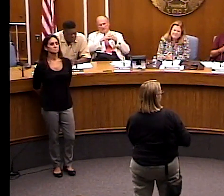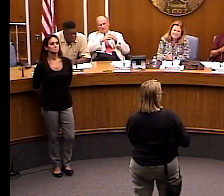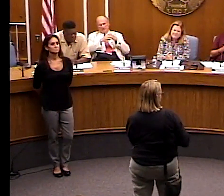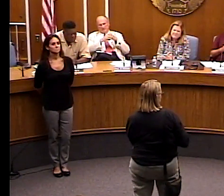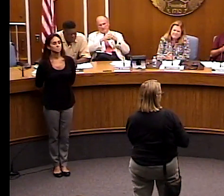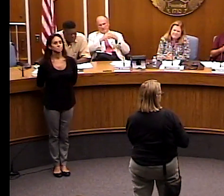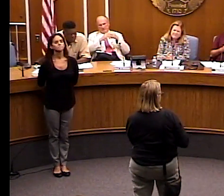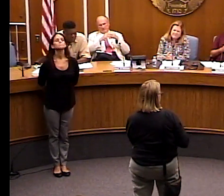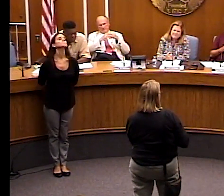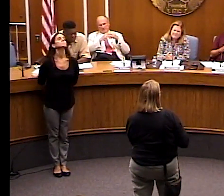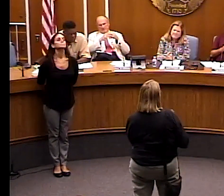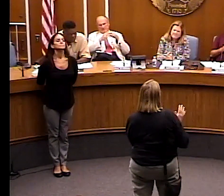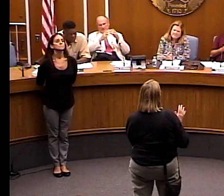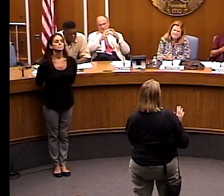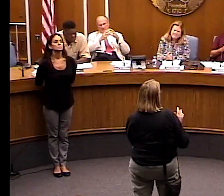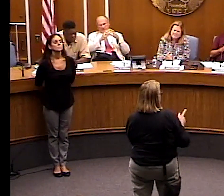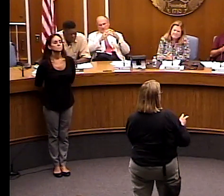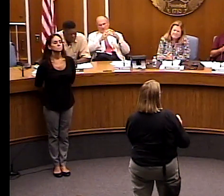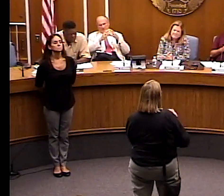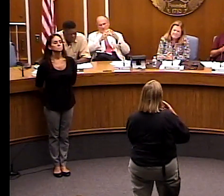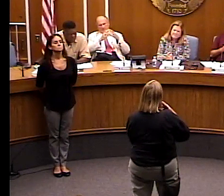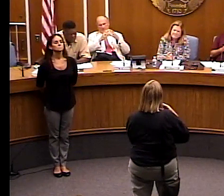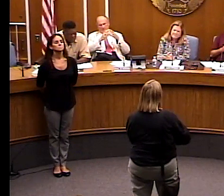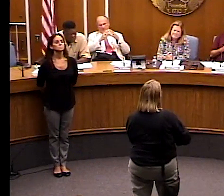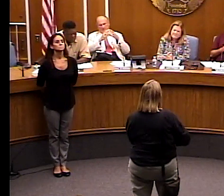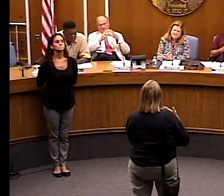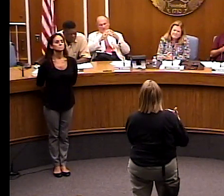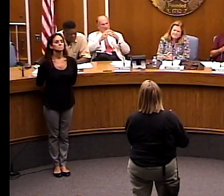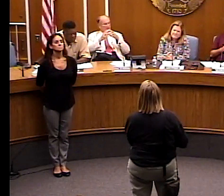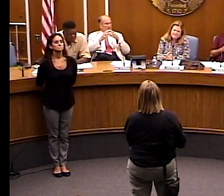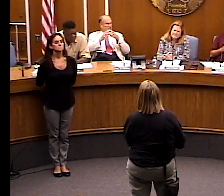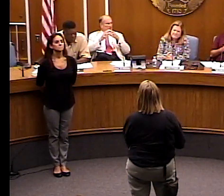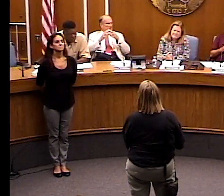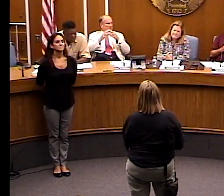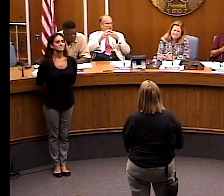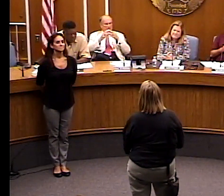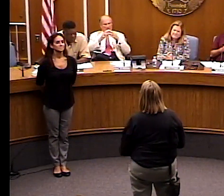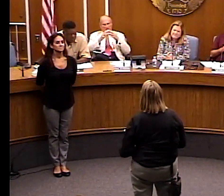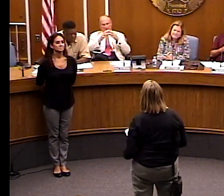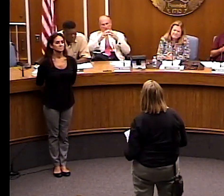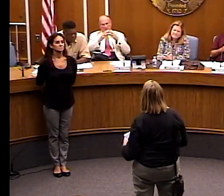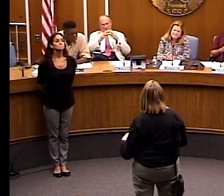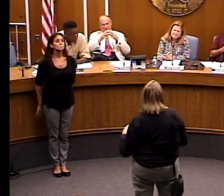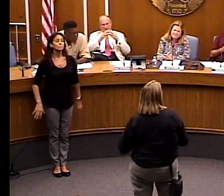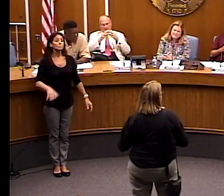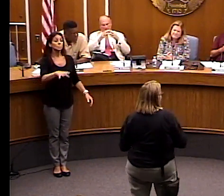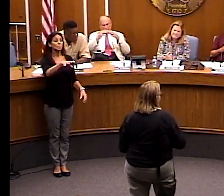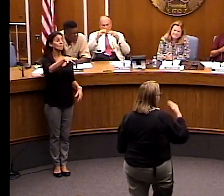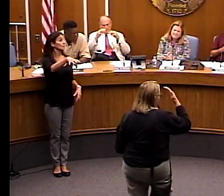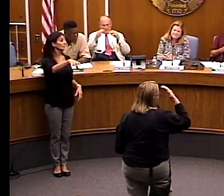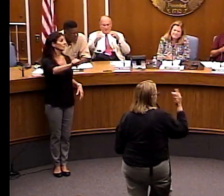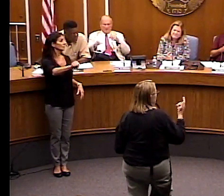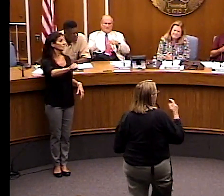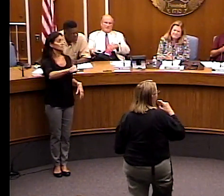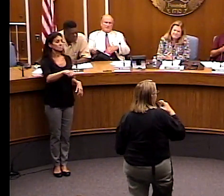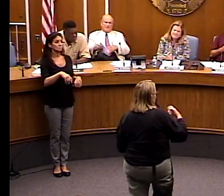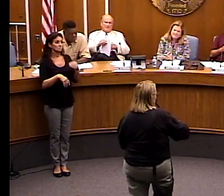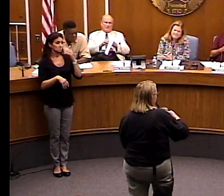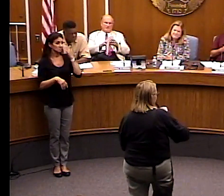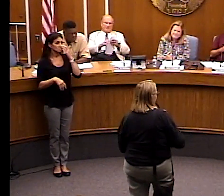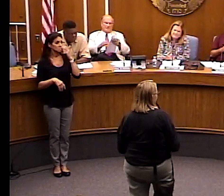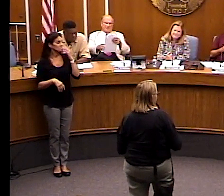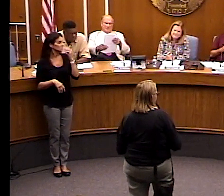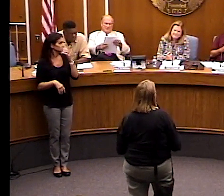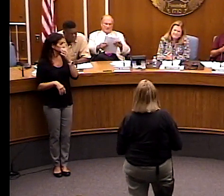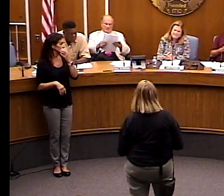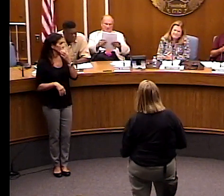you give an address. Never been a problem before. Yes, so normally it is a I'm not sure why it should